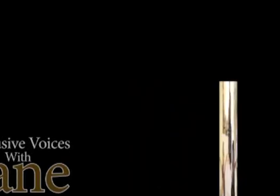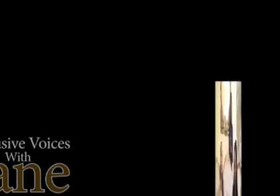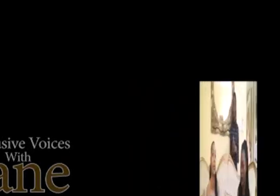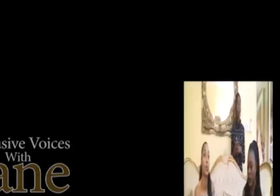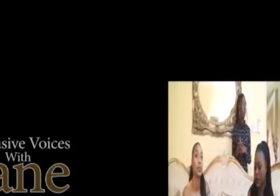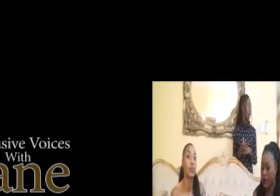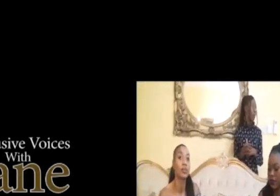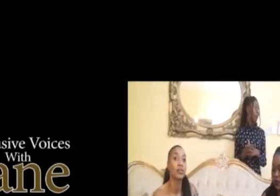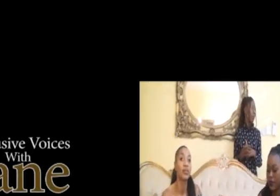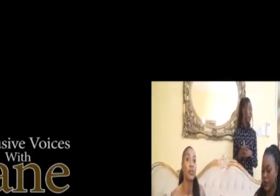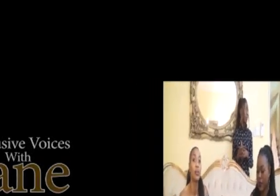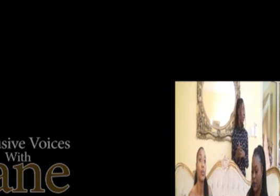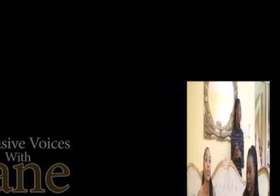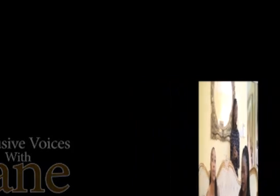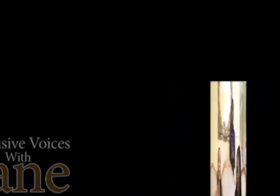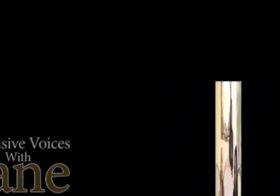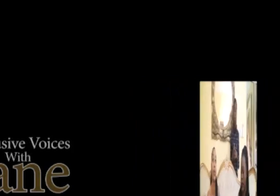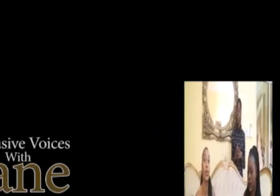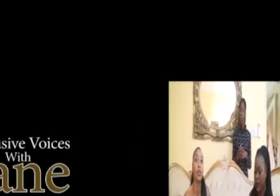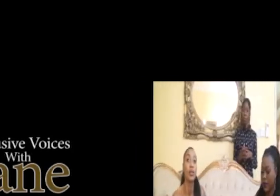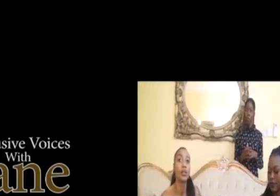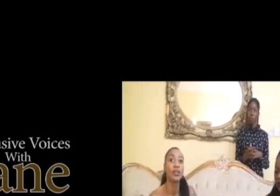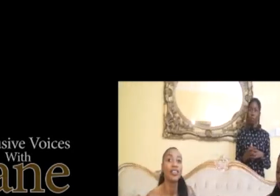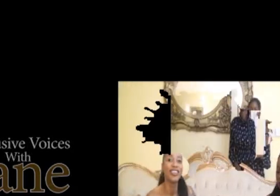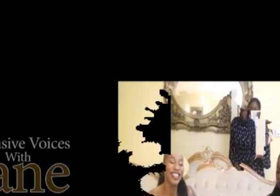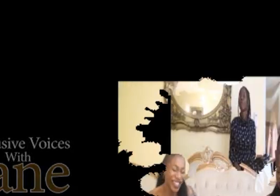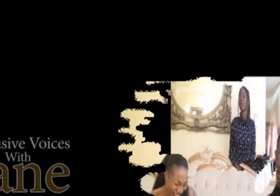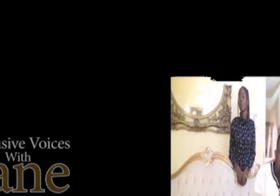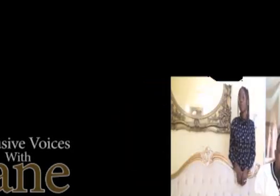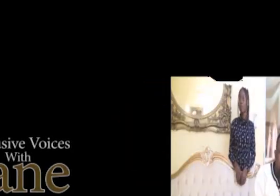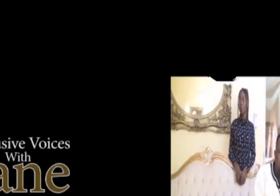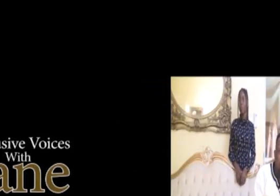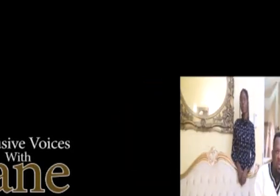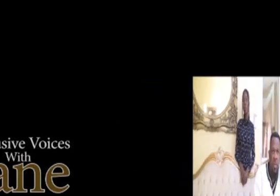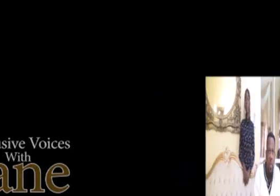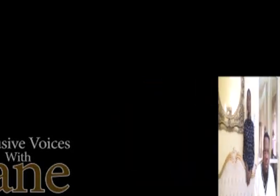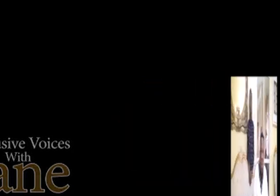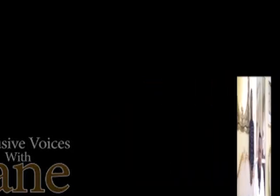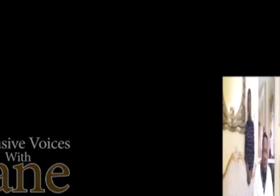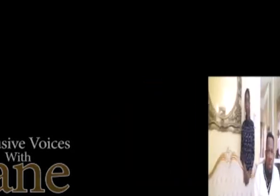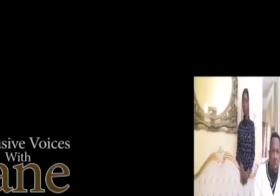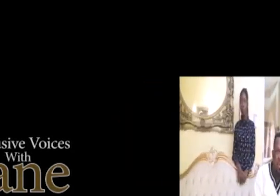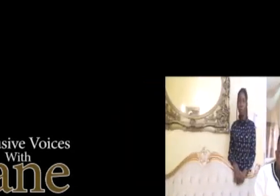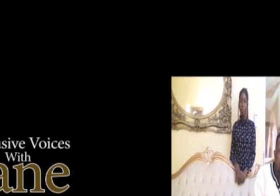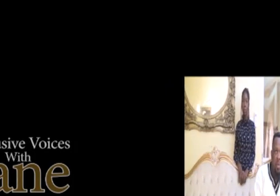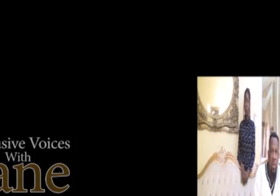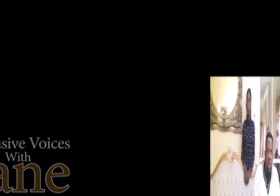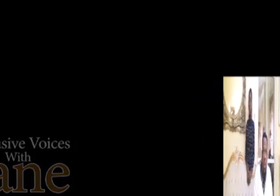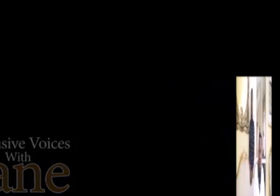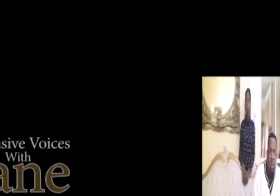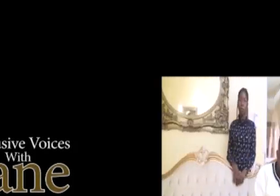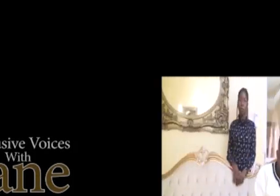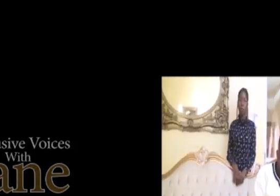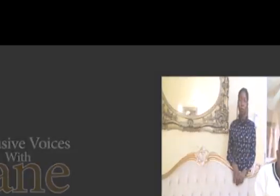ever love somebody much as I love you. Nobody said you would be the one